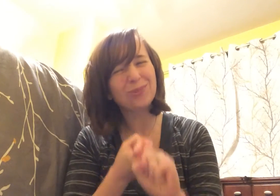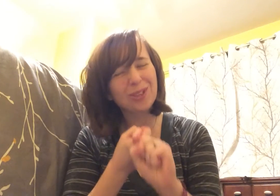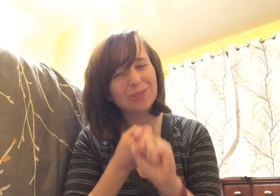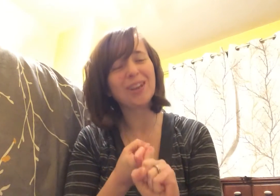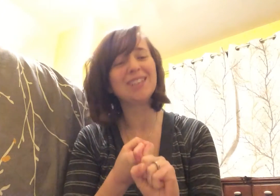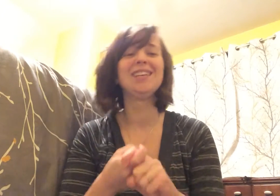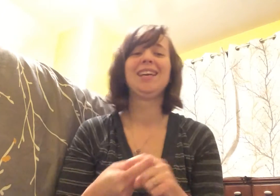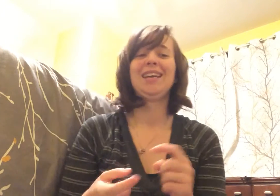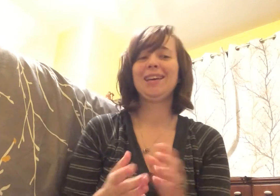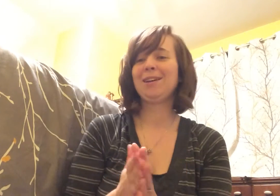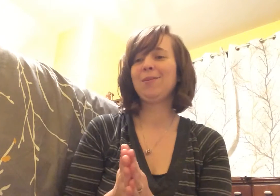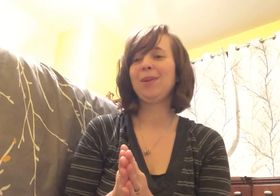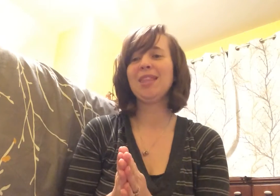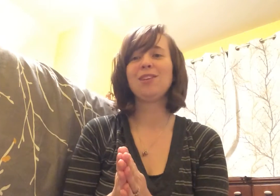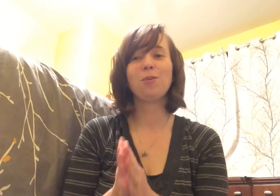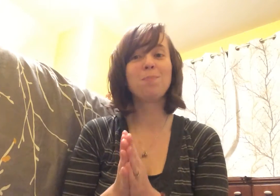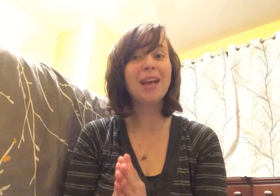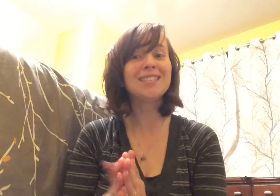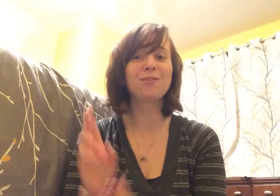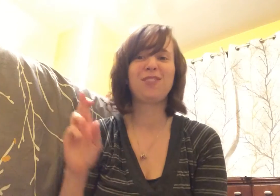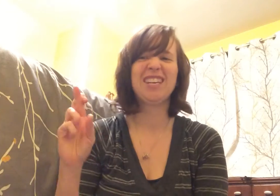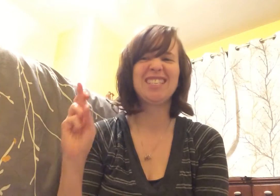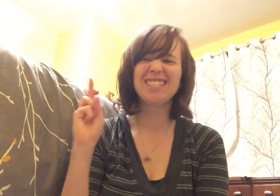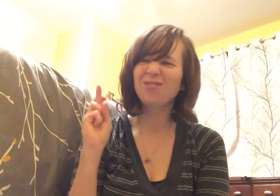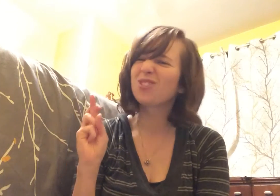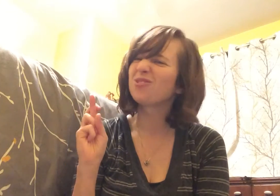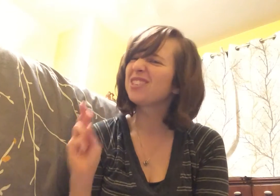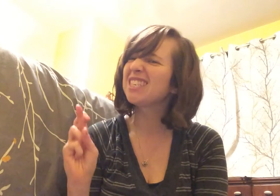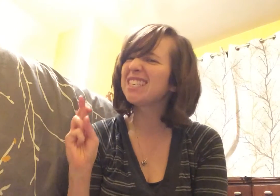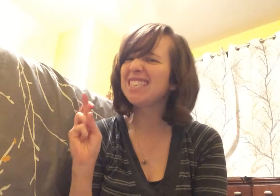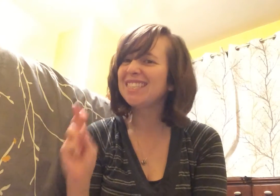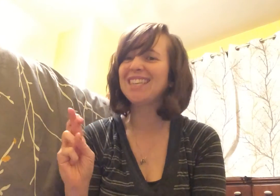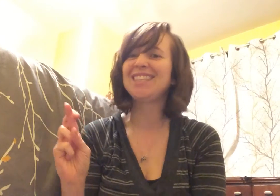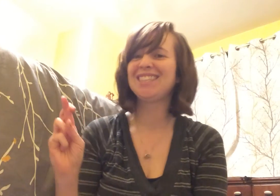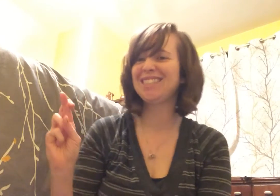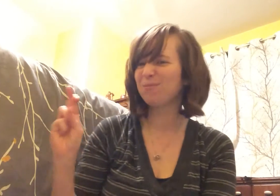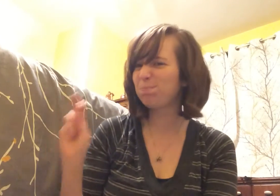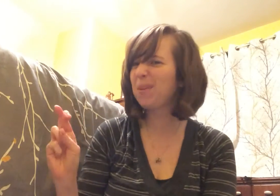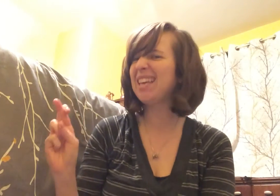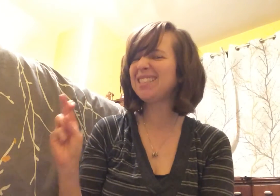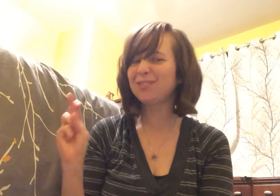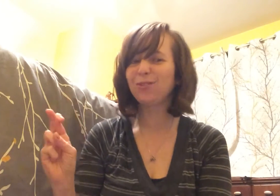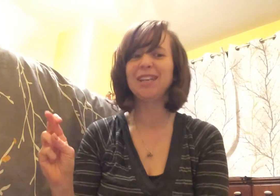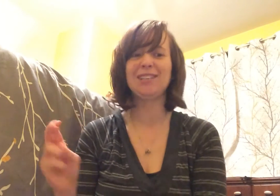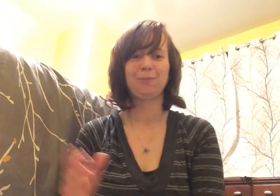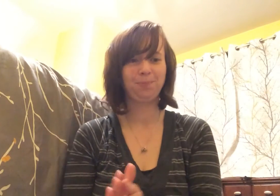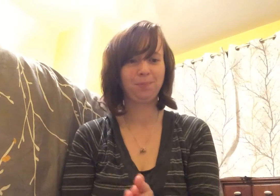close friend. And then your best friend is really tight. This is your best friend.